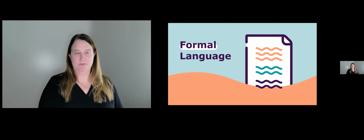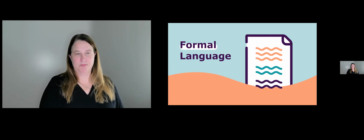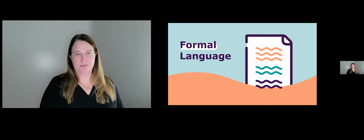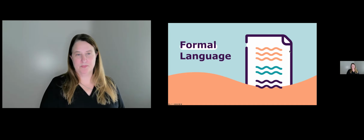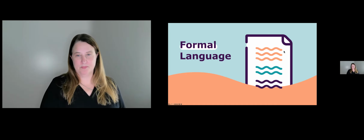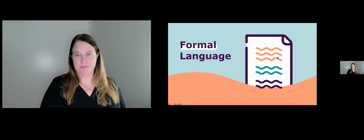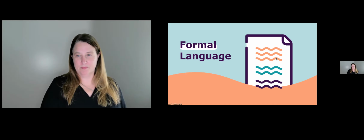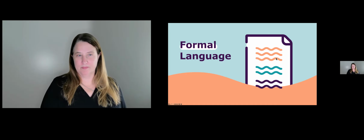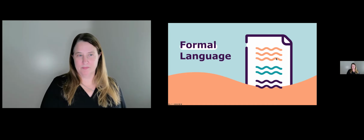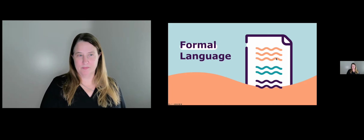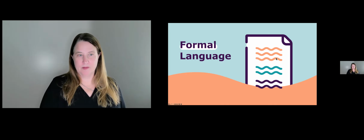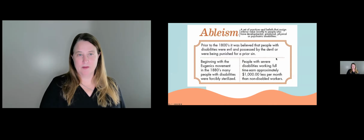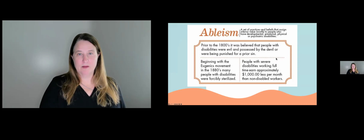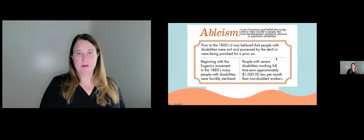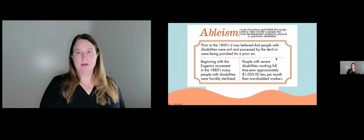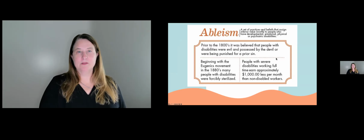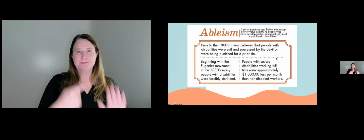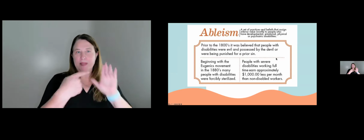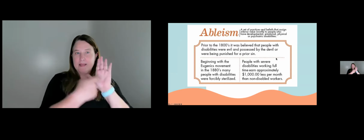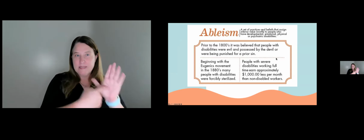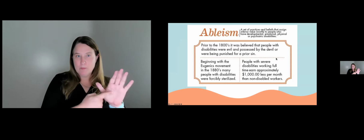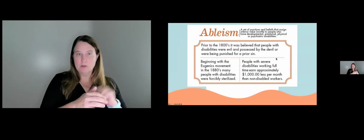clinical language, that type of thing.